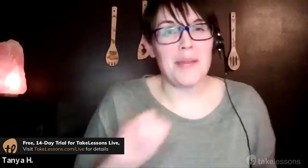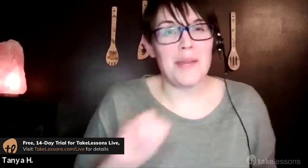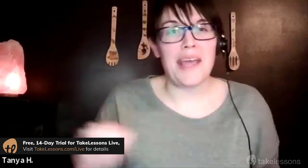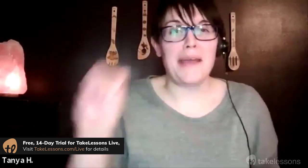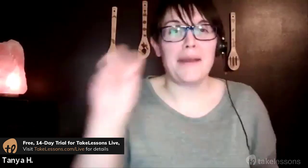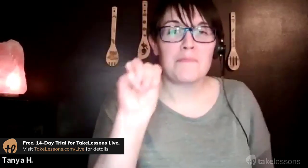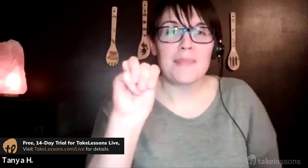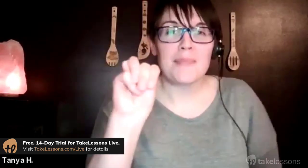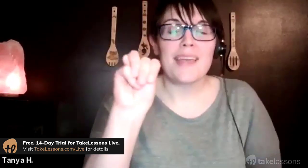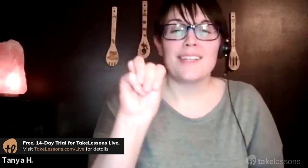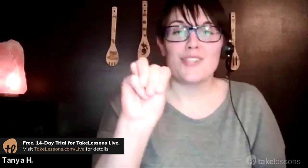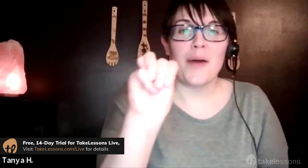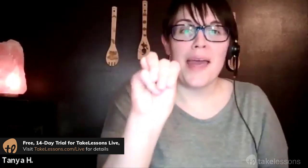N. So M.